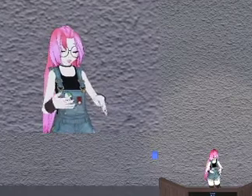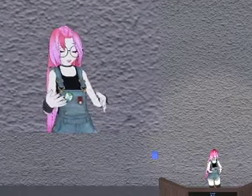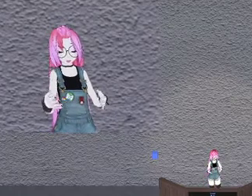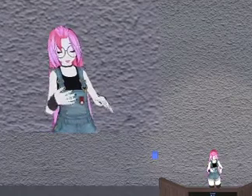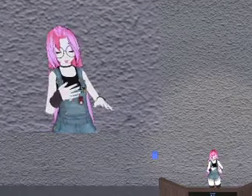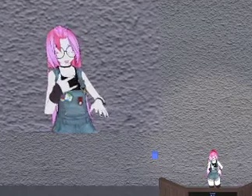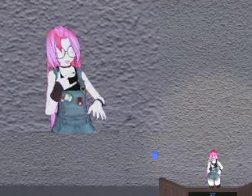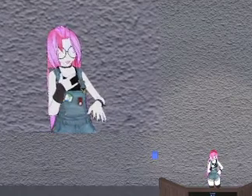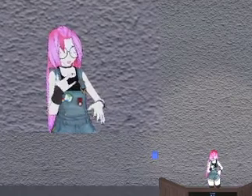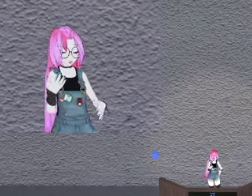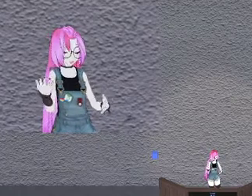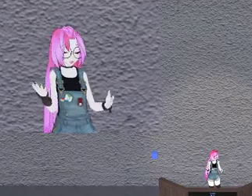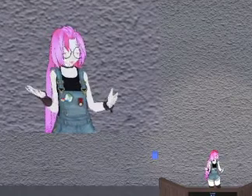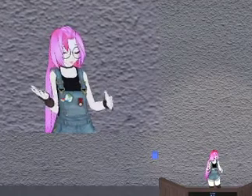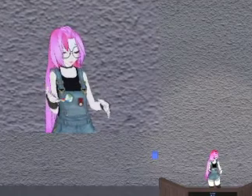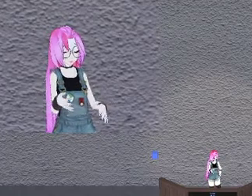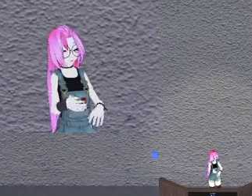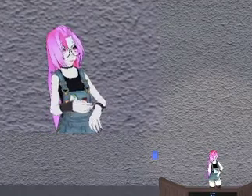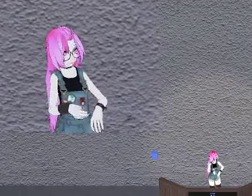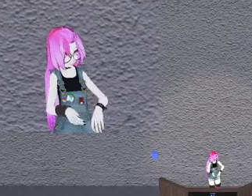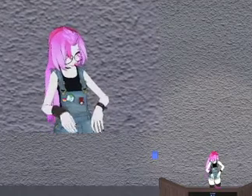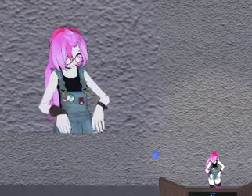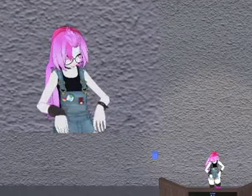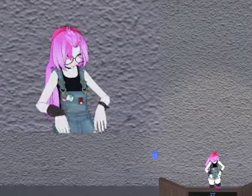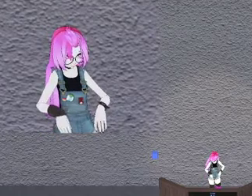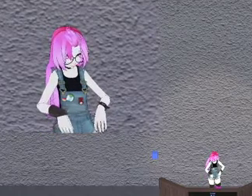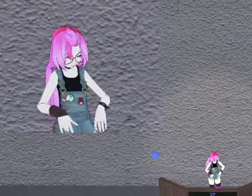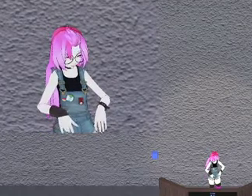loss of feeling, whatever.